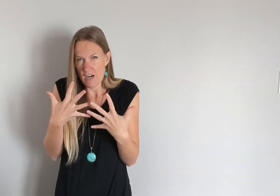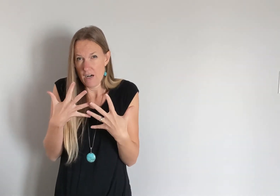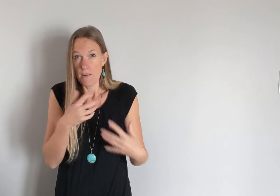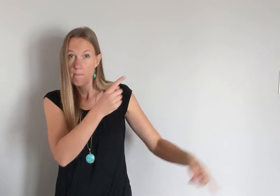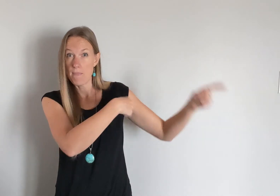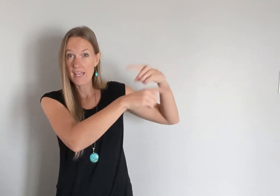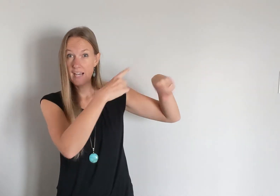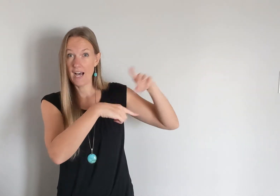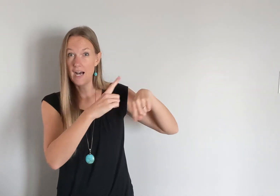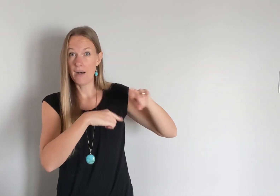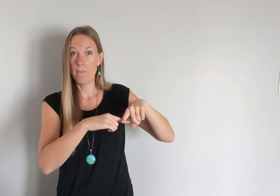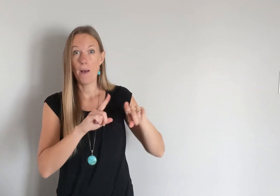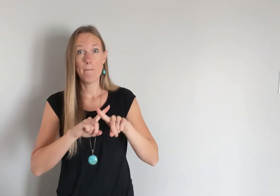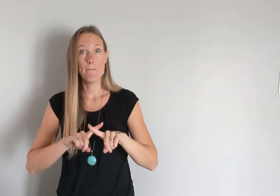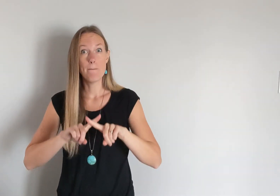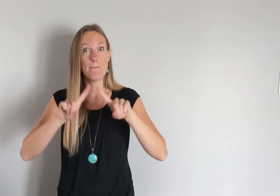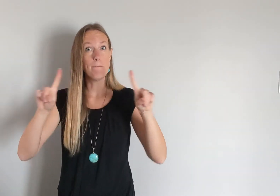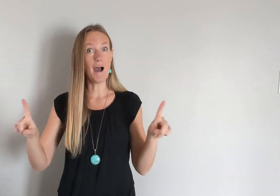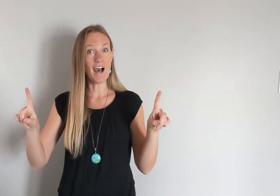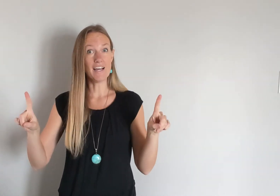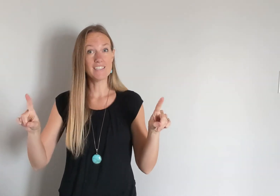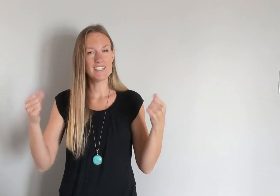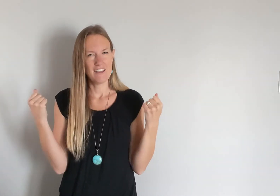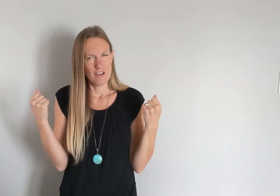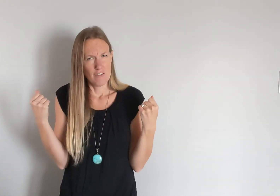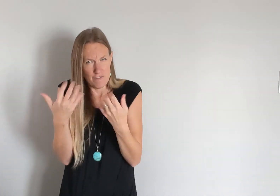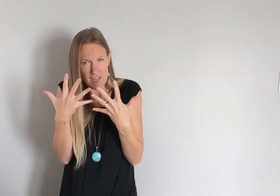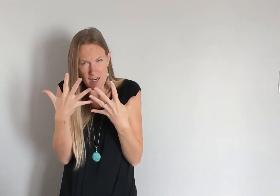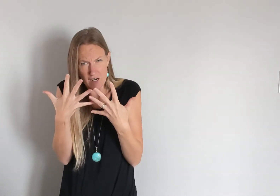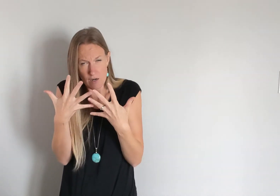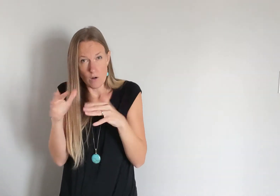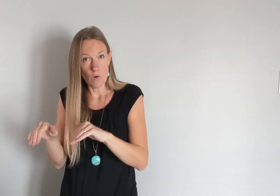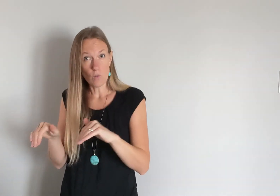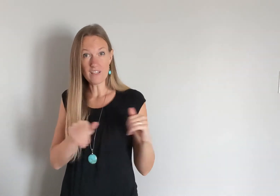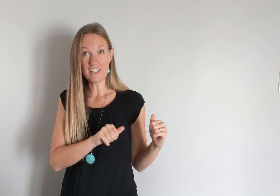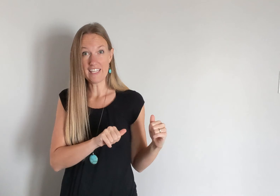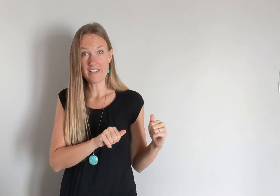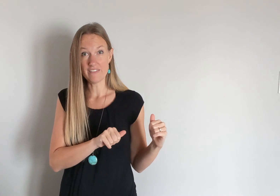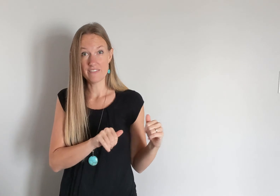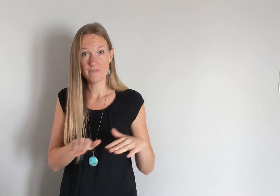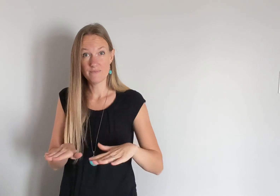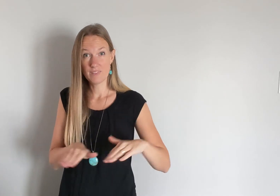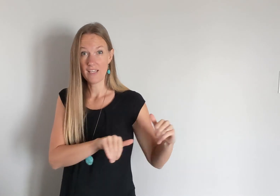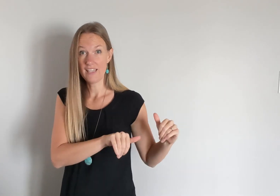fear may come, but fear will leave. Okay,